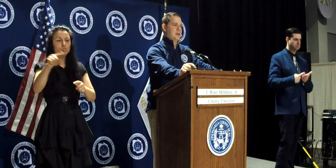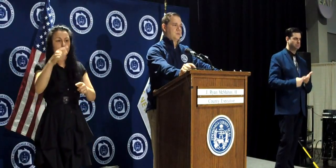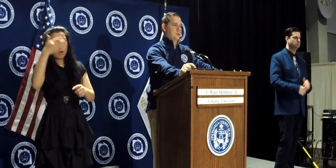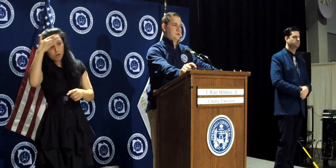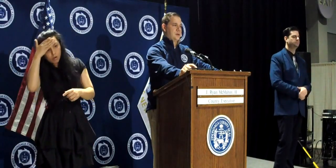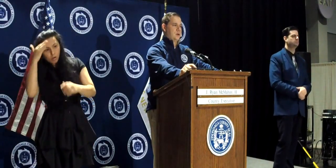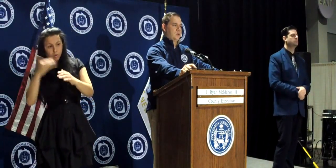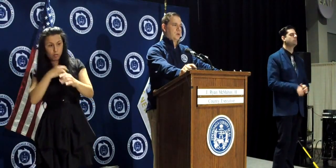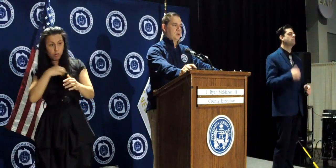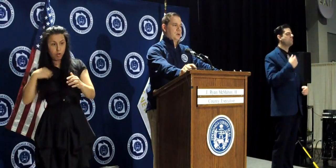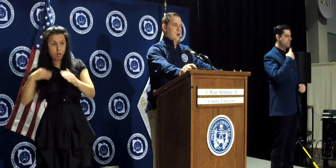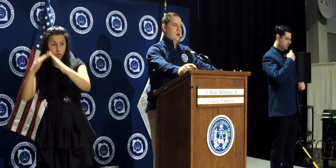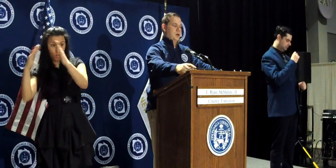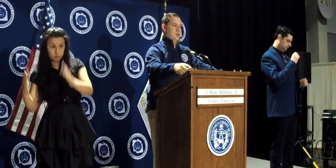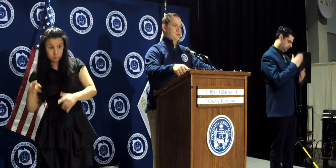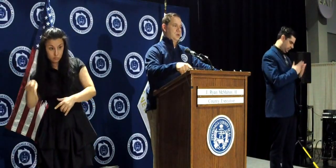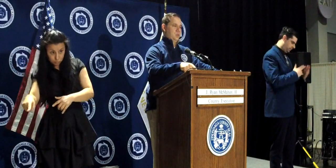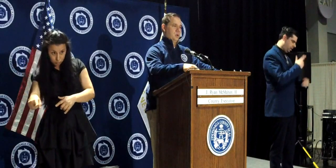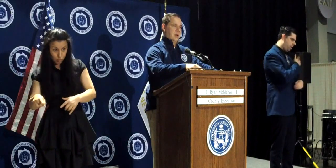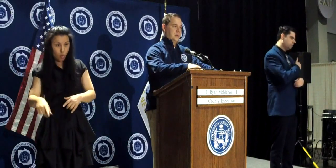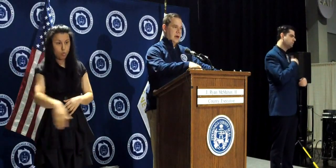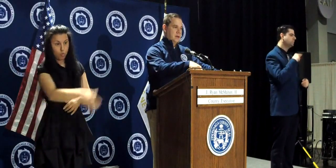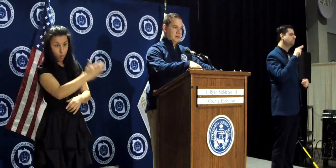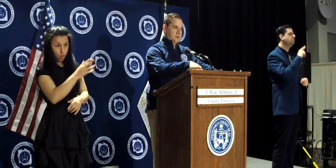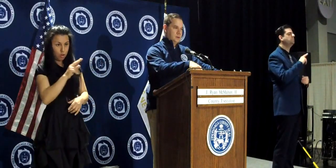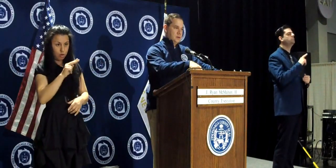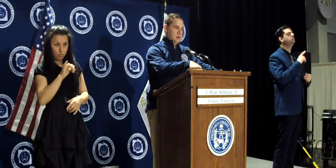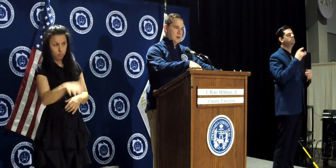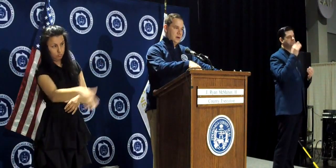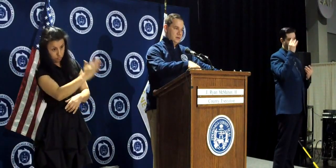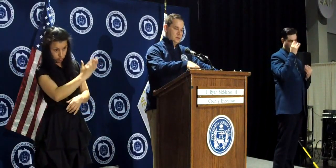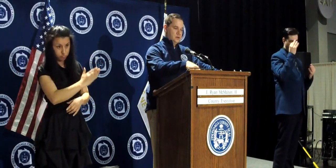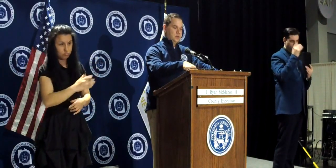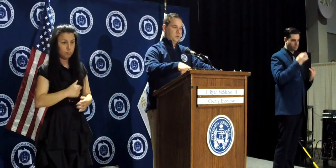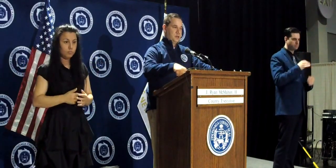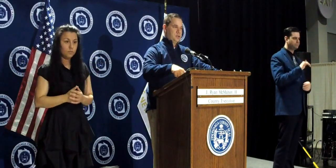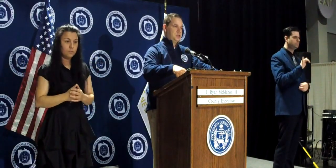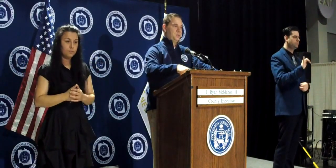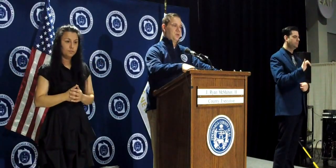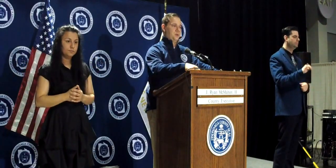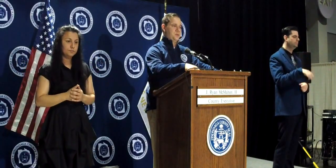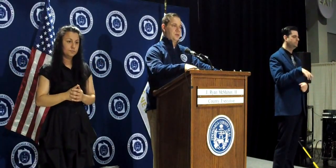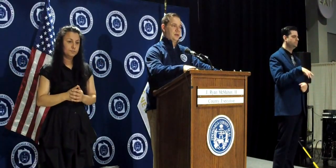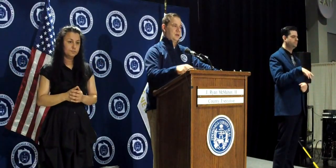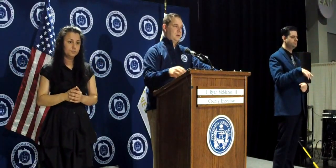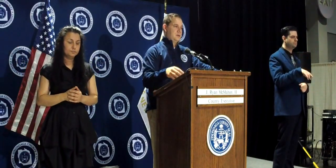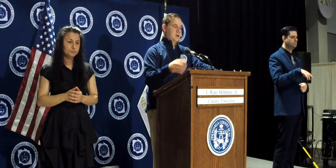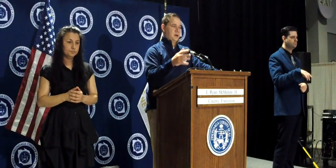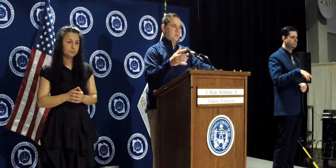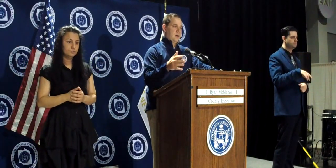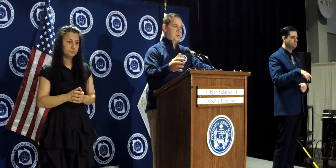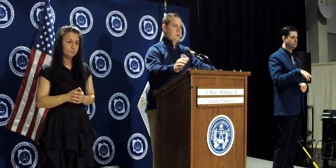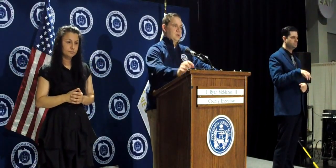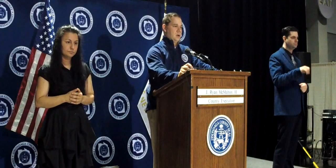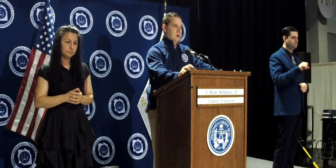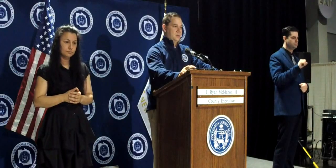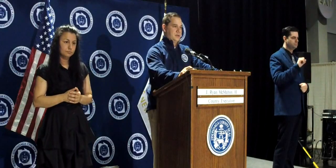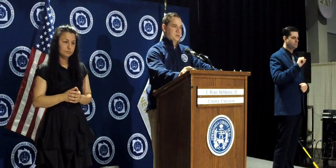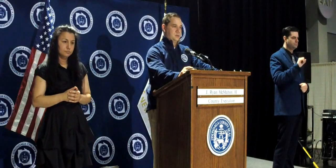different hospitals. I know SUNY Brook on the island has a unique relationship with upstate, and they're talking